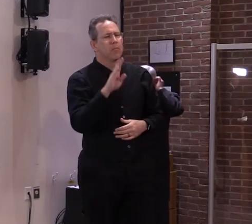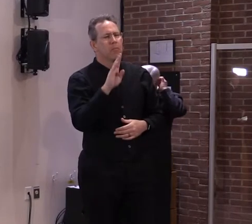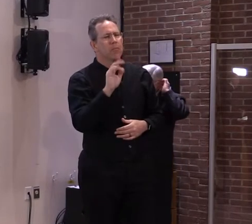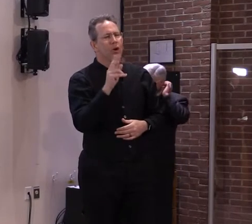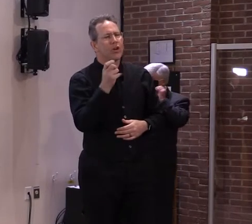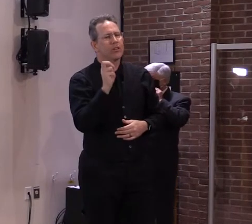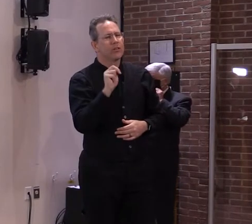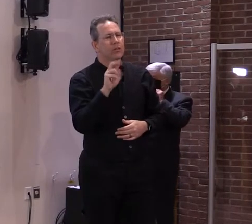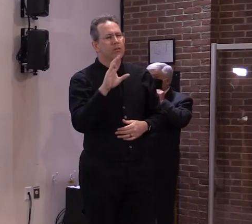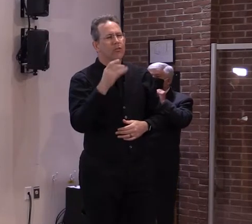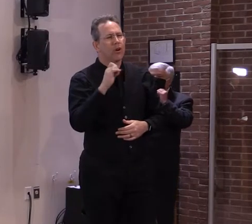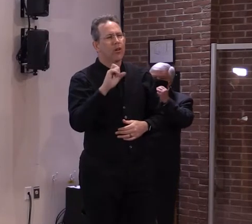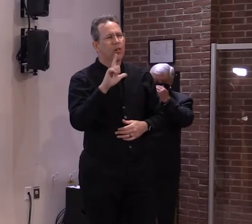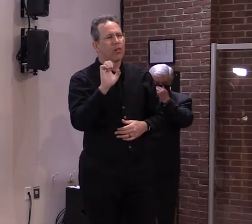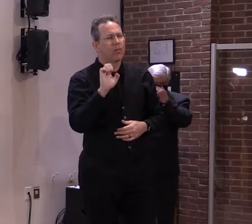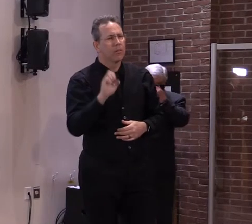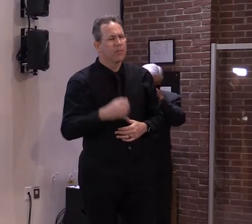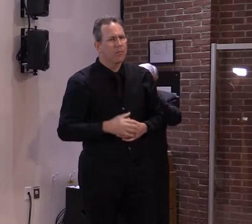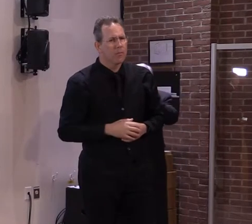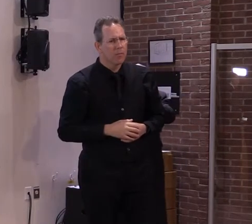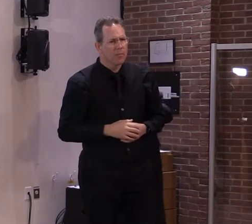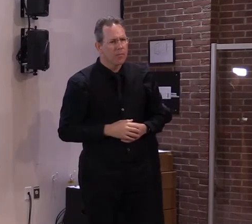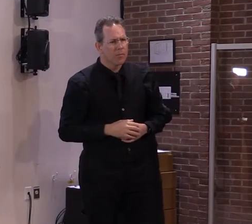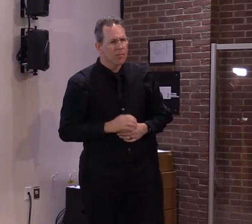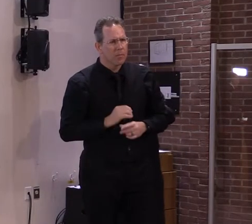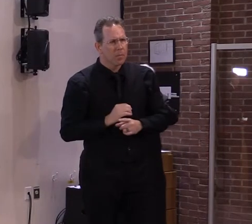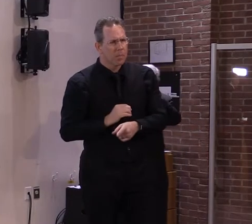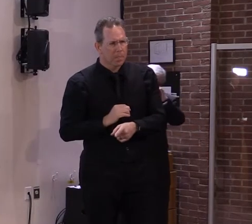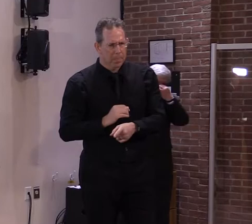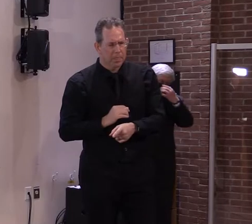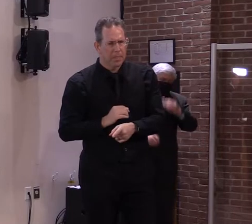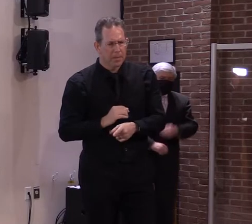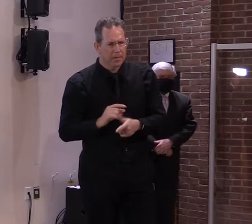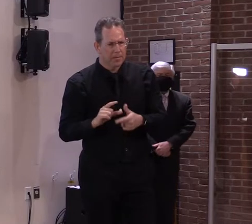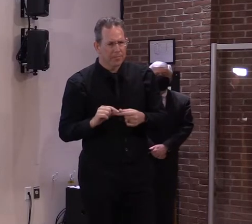Chronicle. Good afternoon. I am